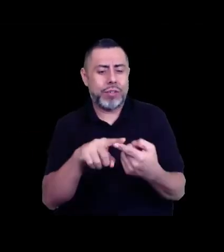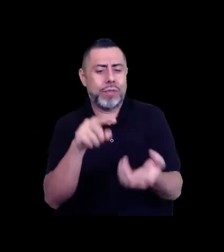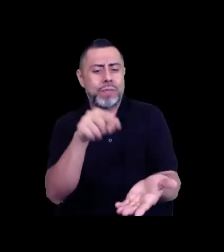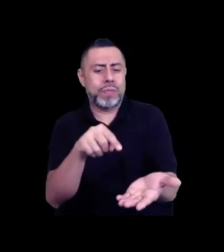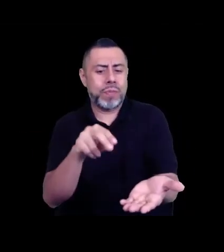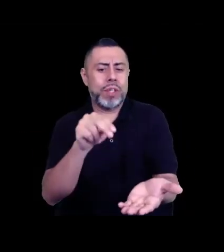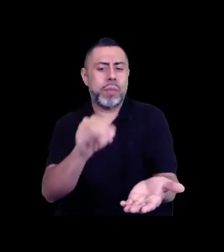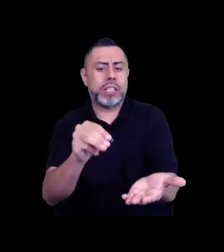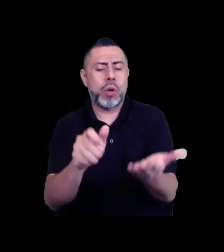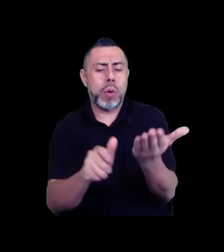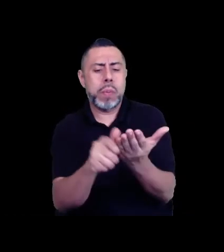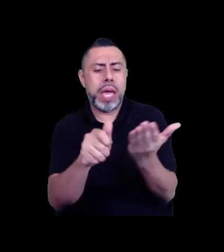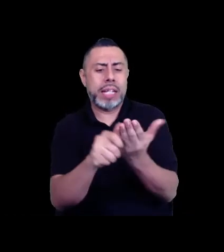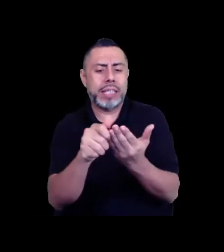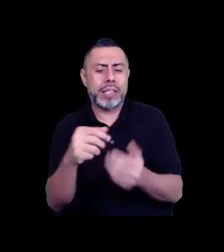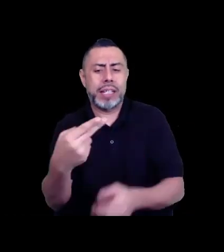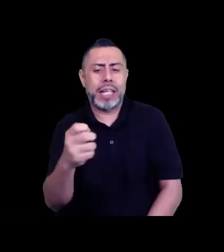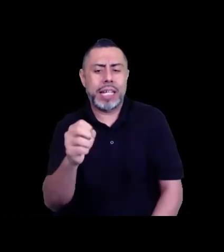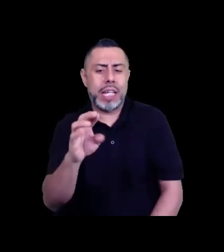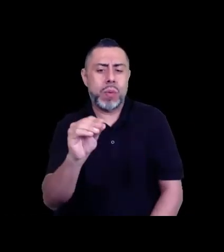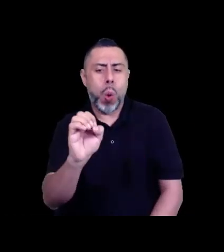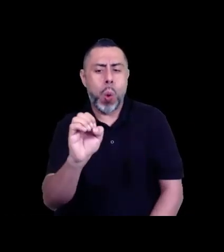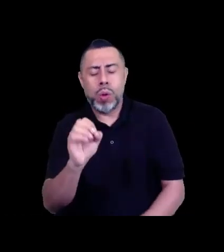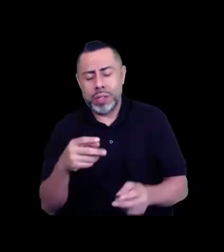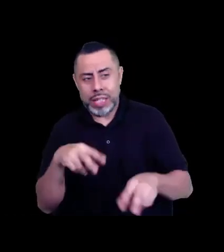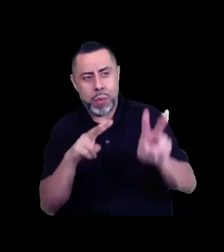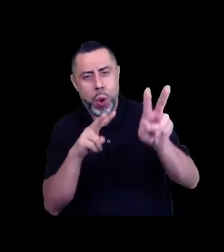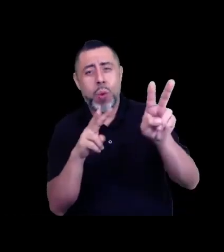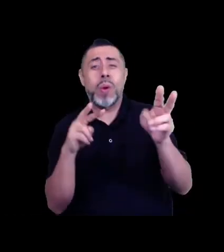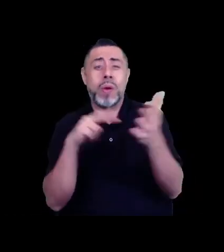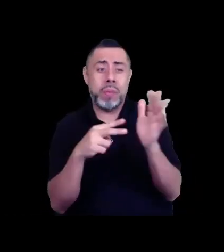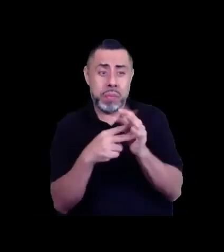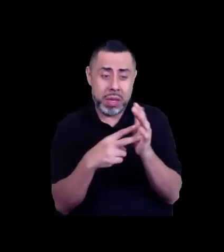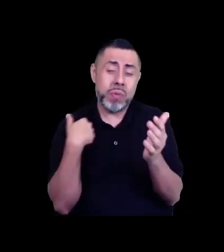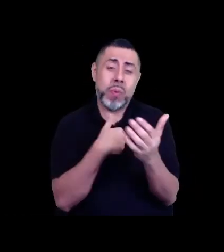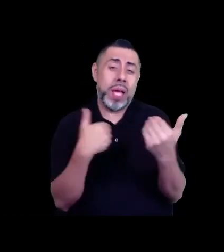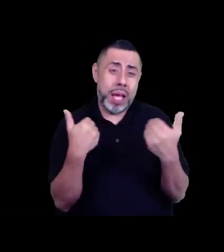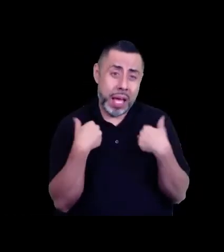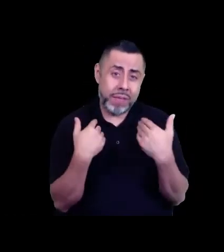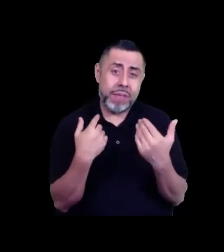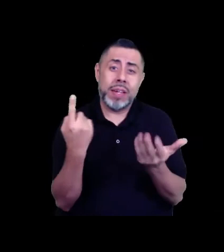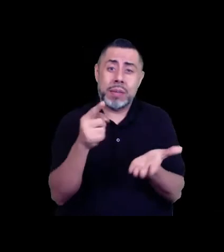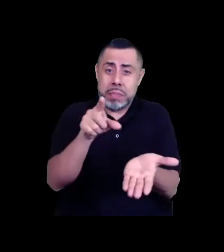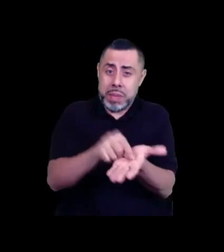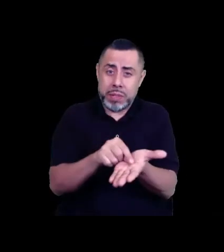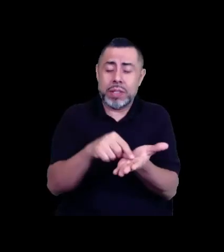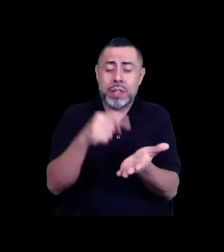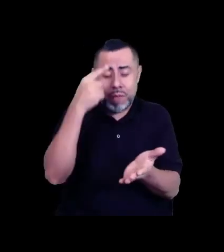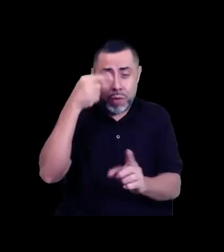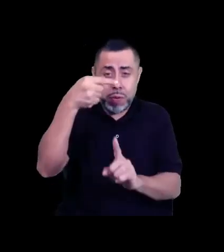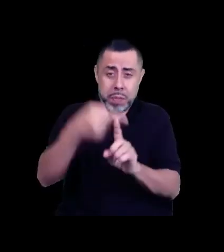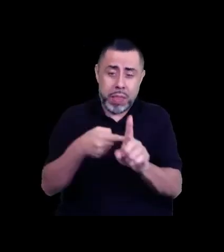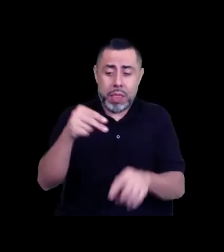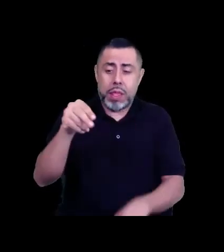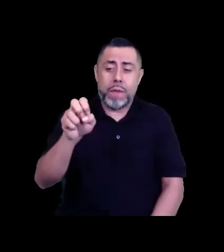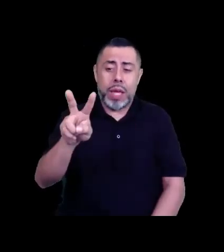Heroes, New Mexico Heroes. So we were able to have a publication for the month of November. You can go to our